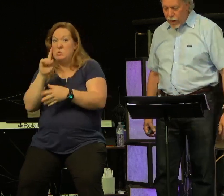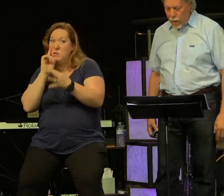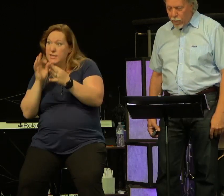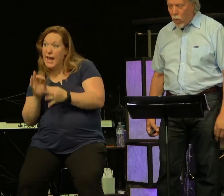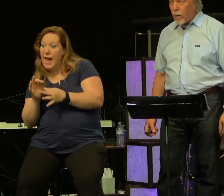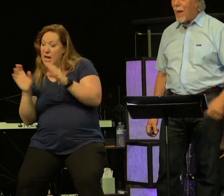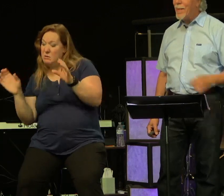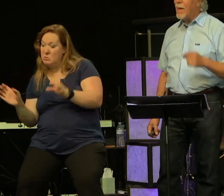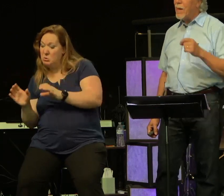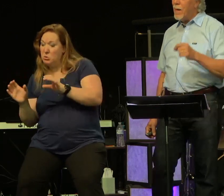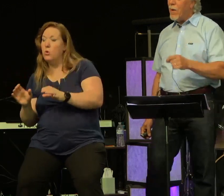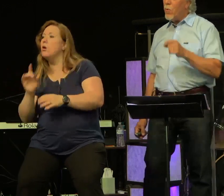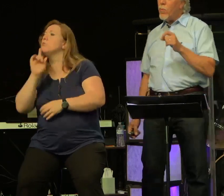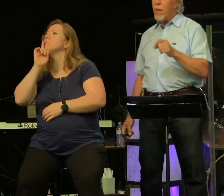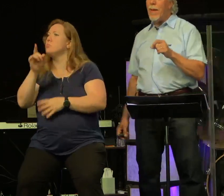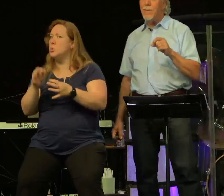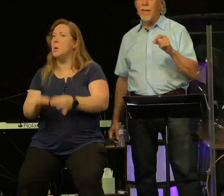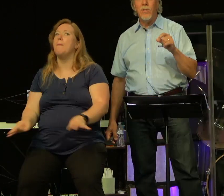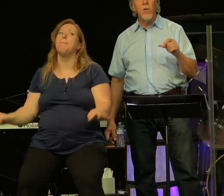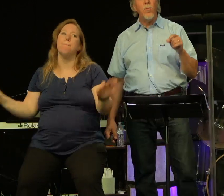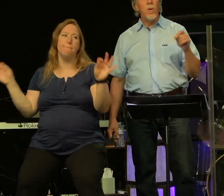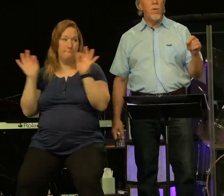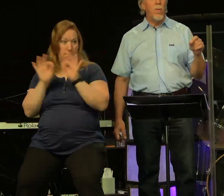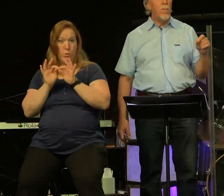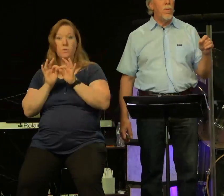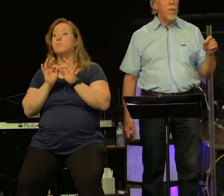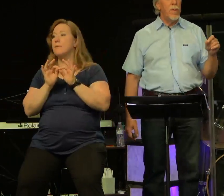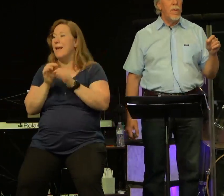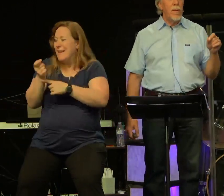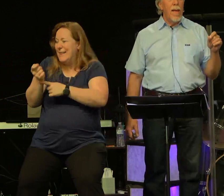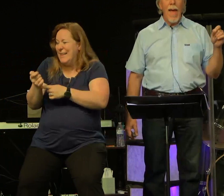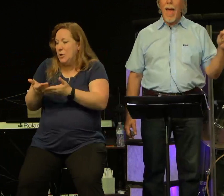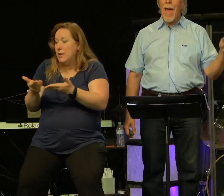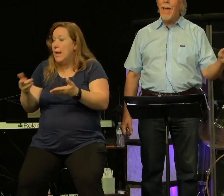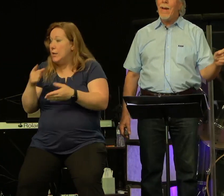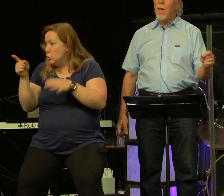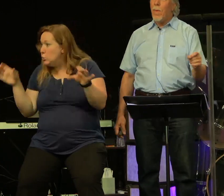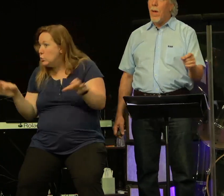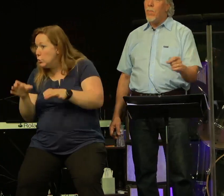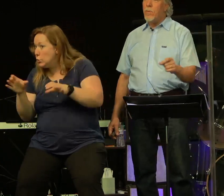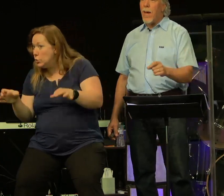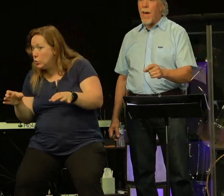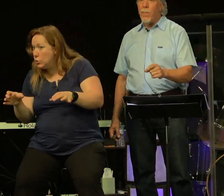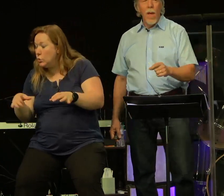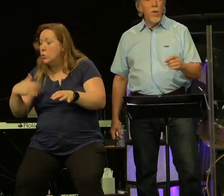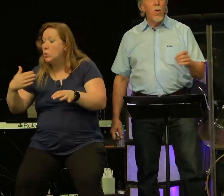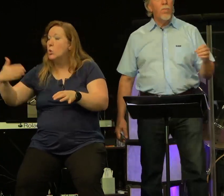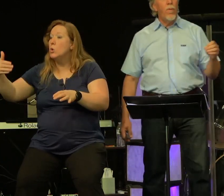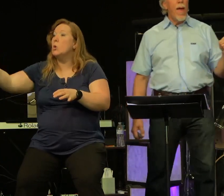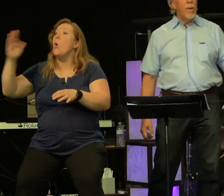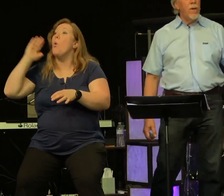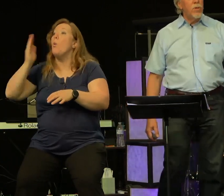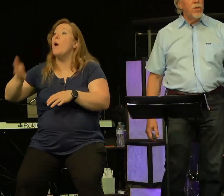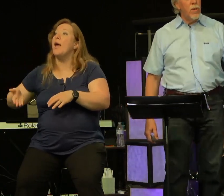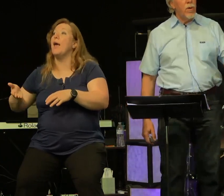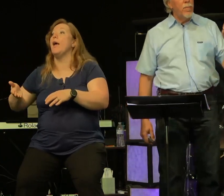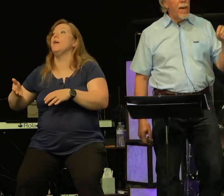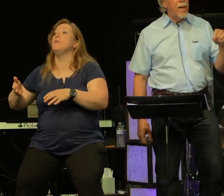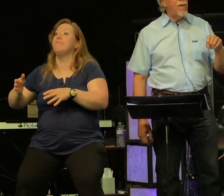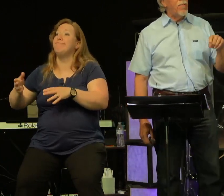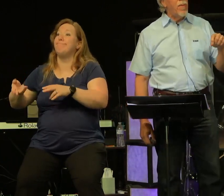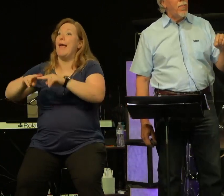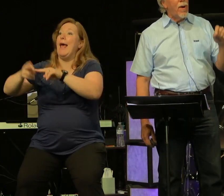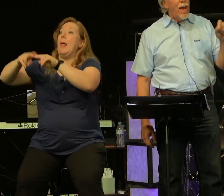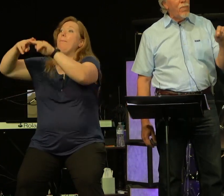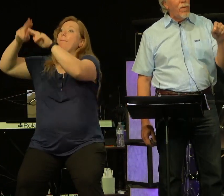very important. And the little things that you do add up over time. Your family, your children may